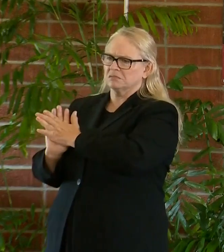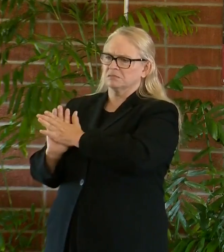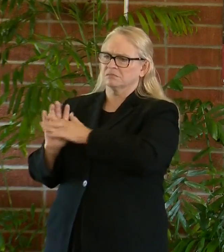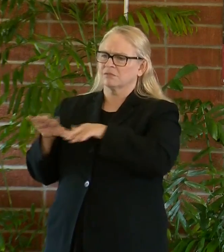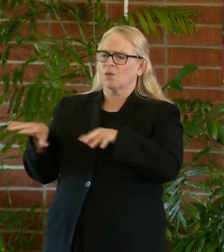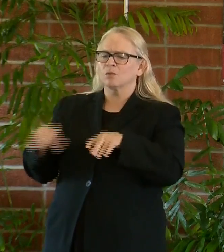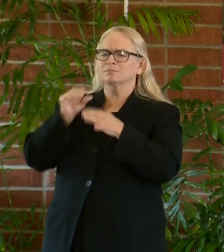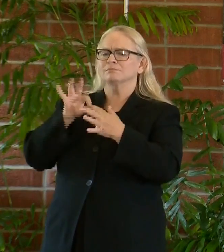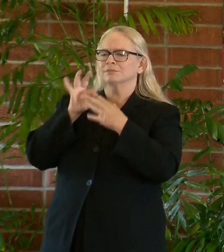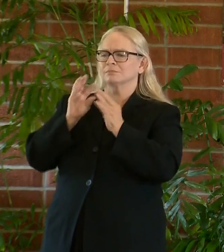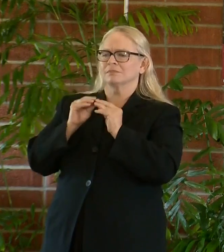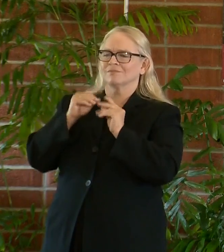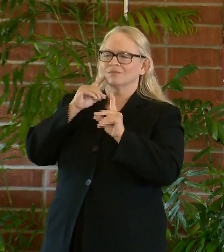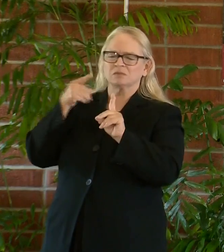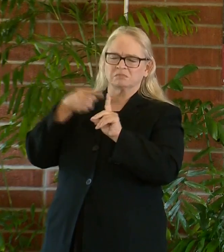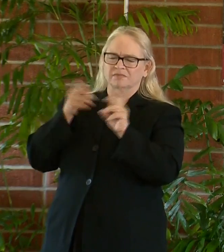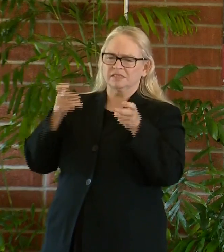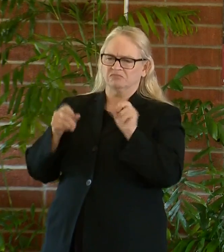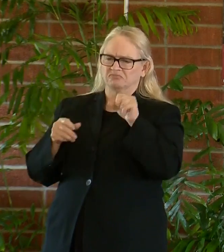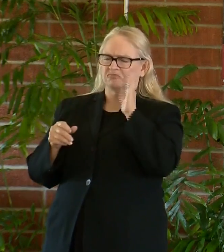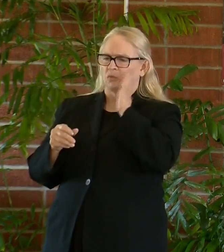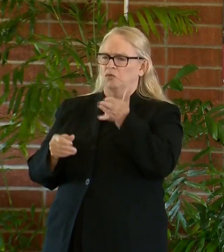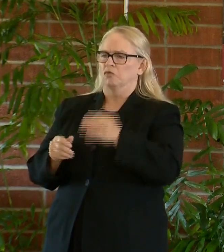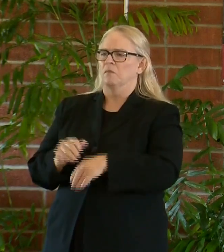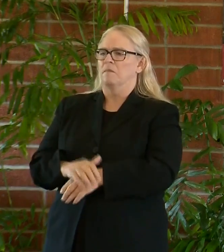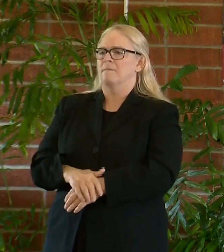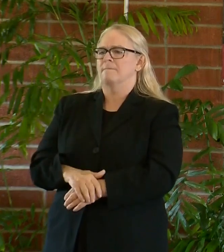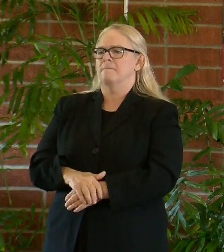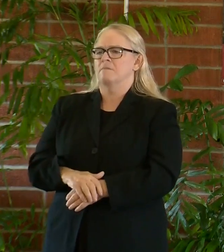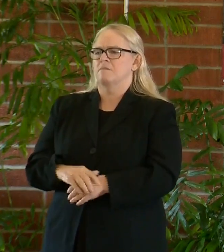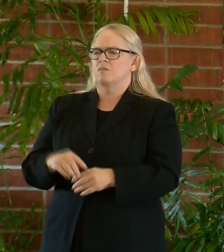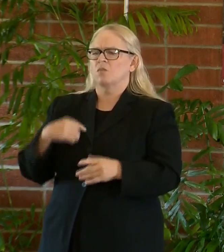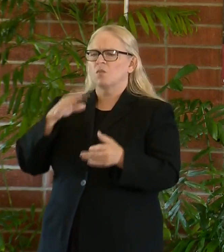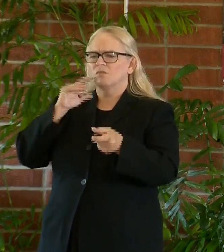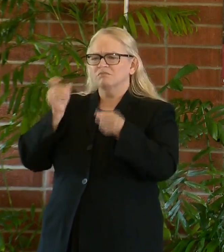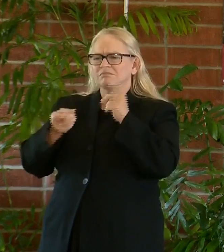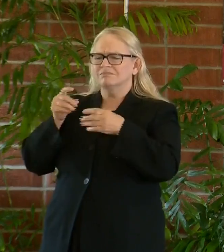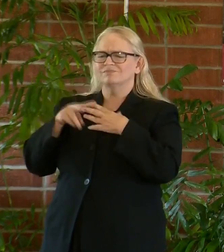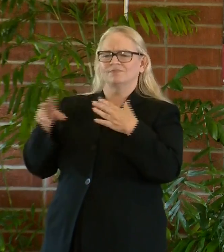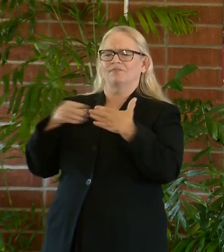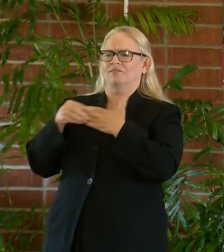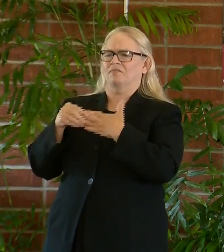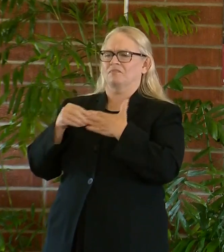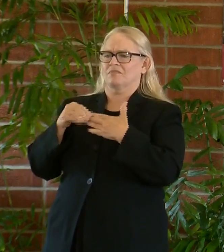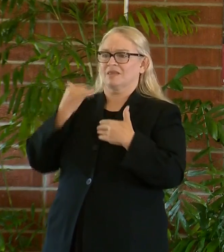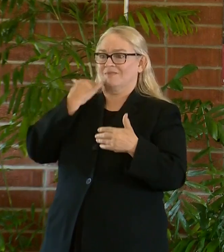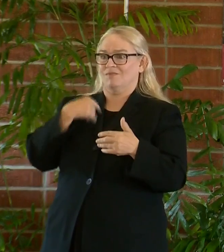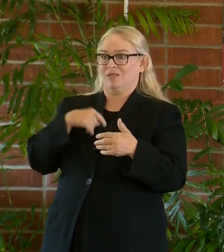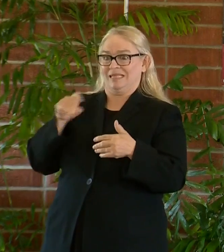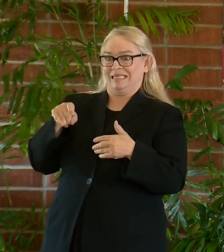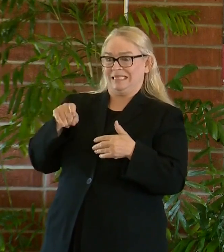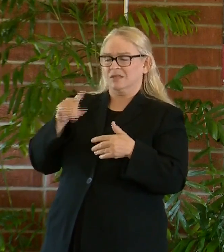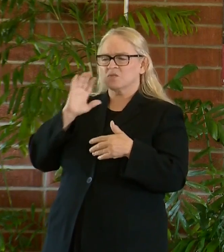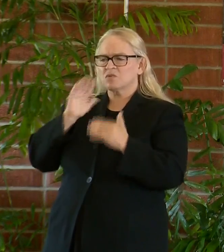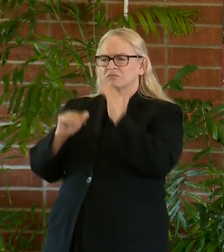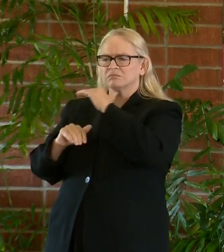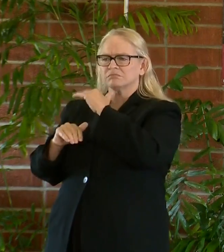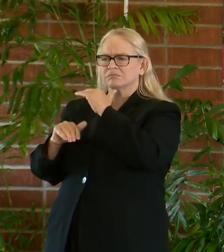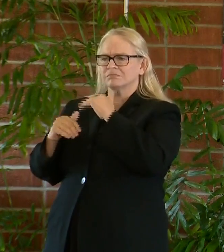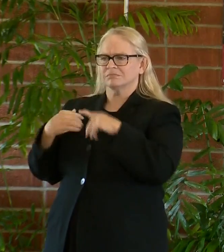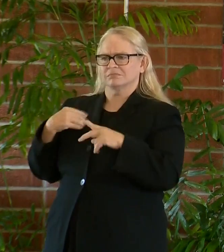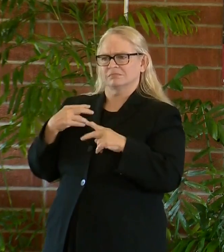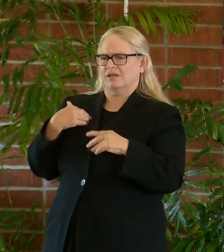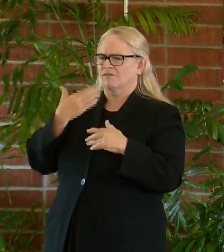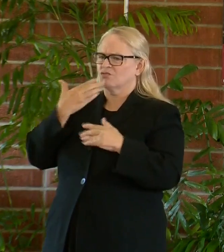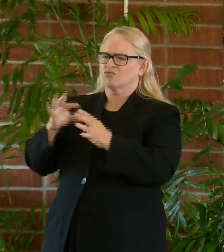dynamic process, and we'll be adaptable and we'll be flexible, and we could not be more proud of the partnerships and the leadership